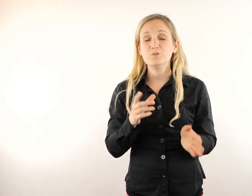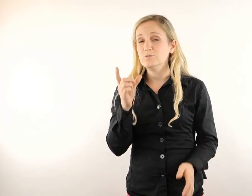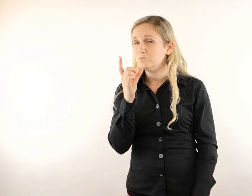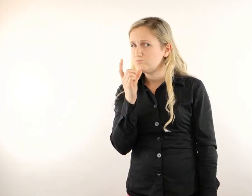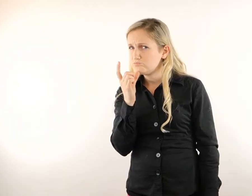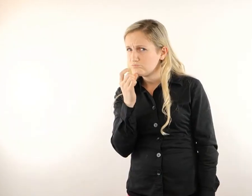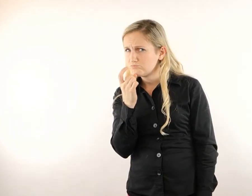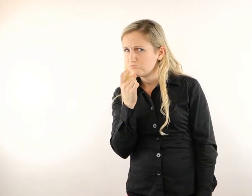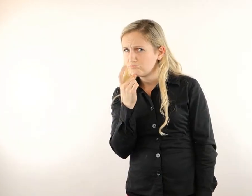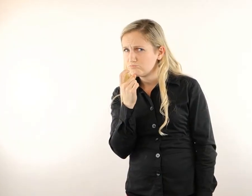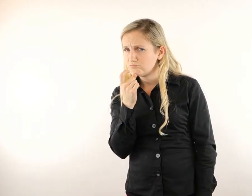who.